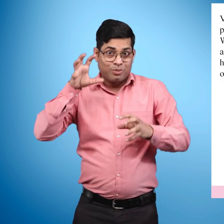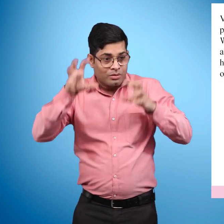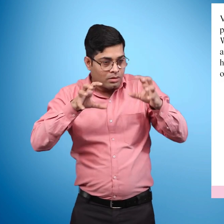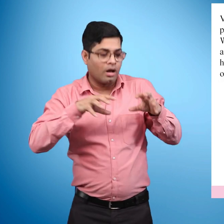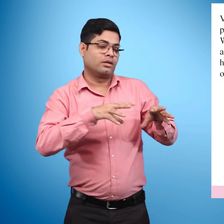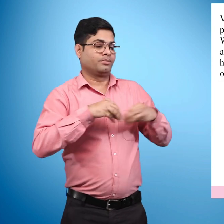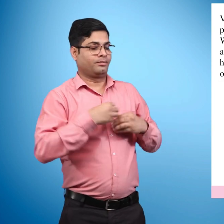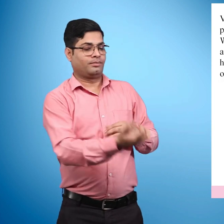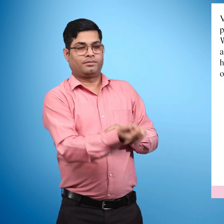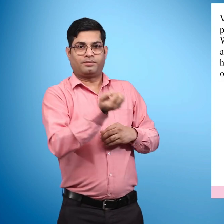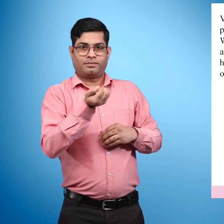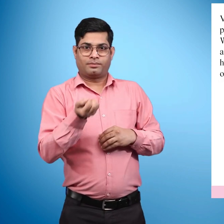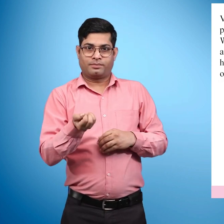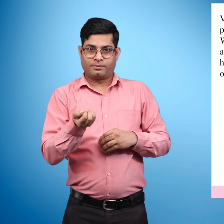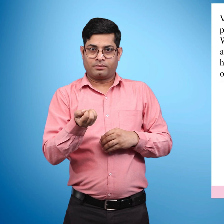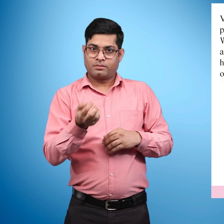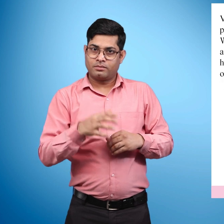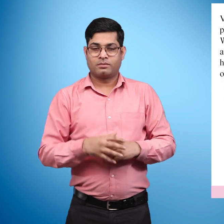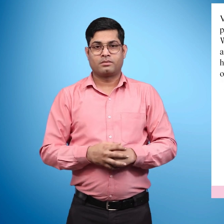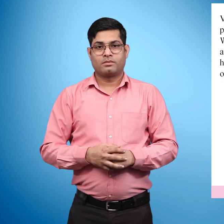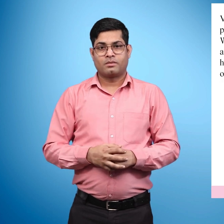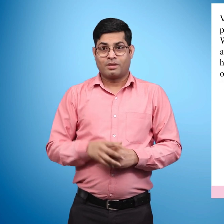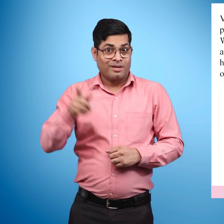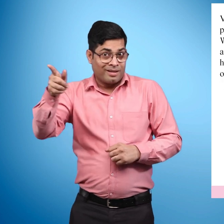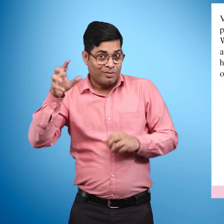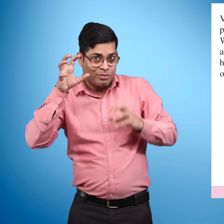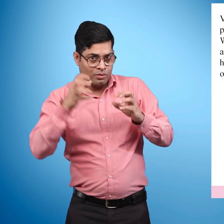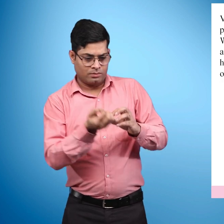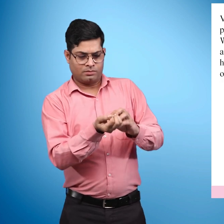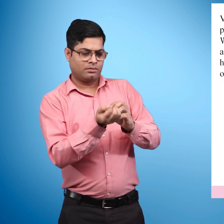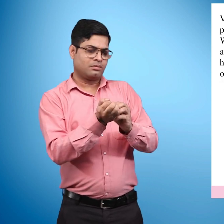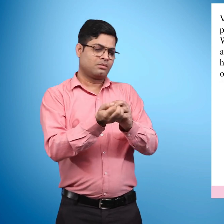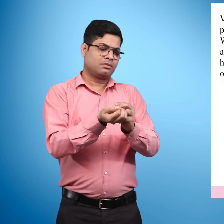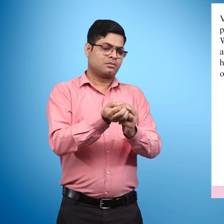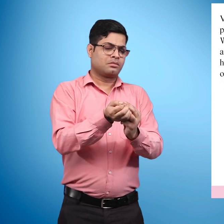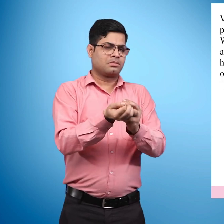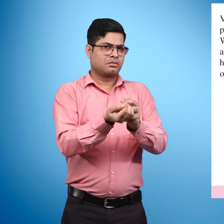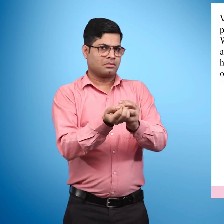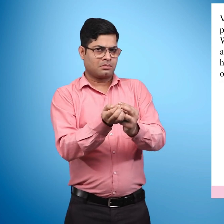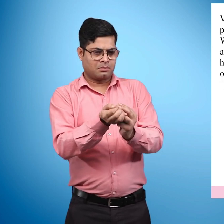Without a word, the ghost took it, felt it, and peered at it.